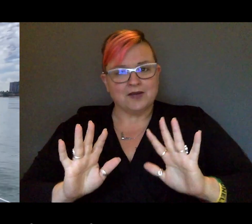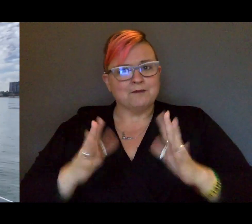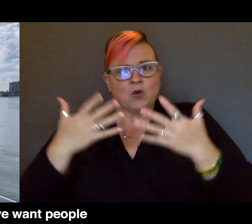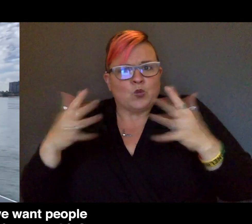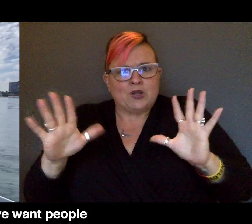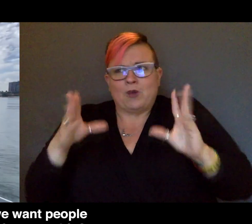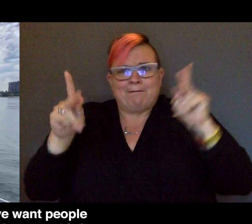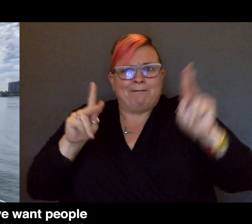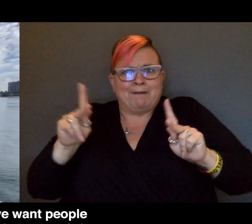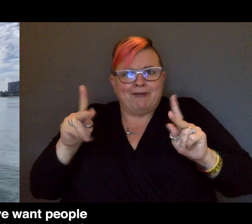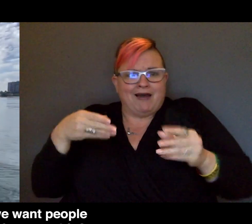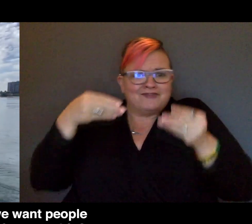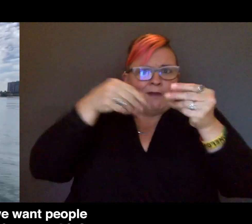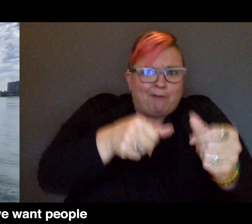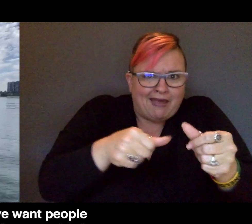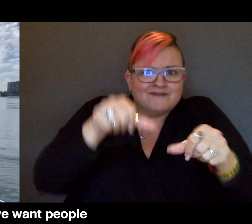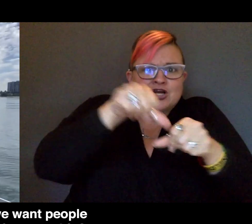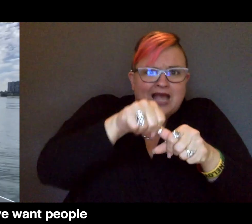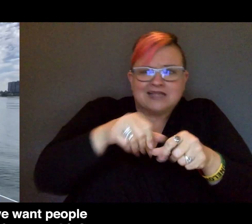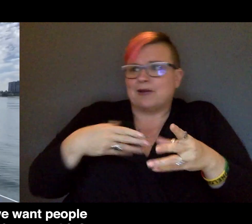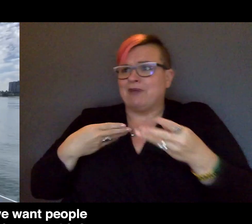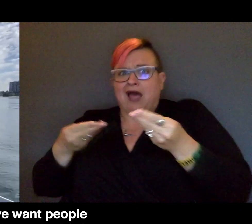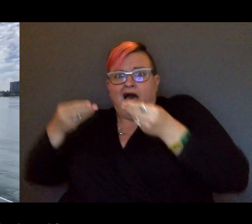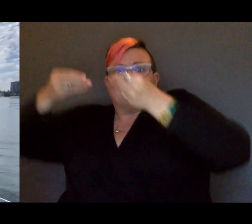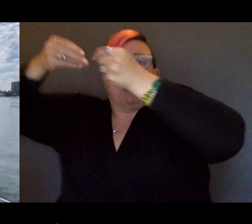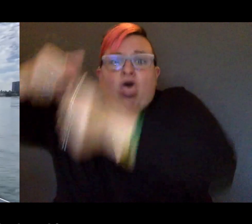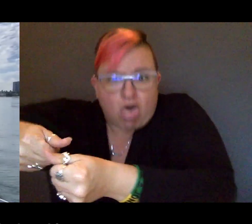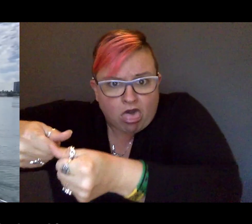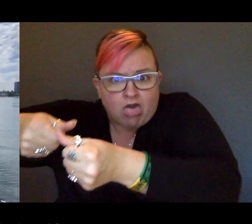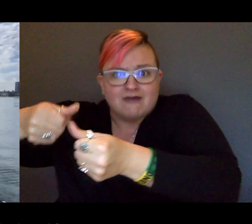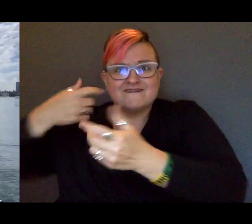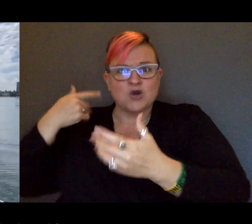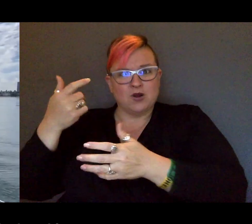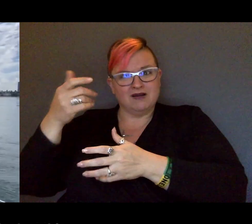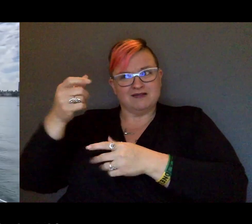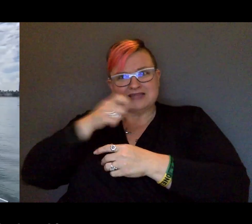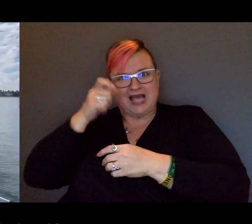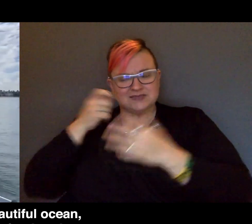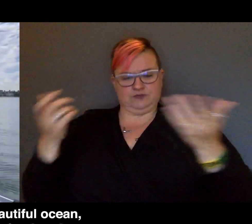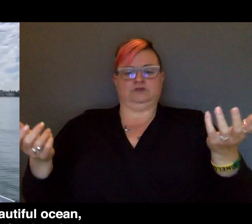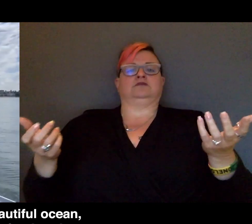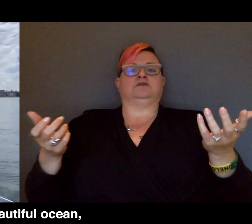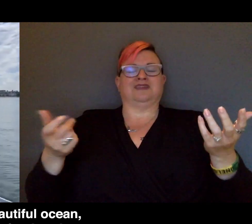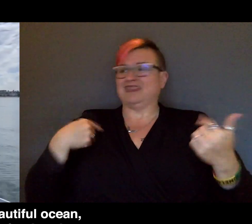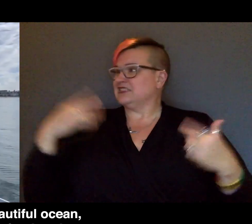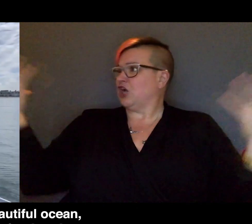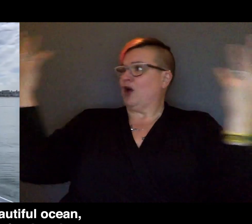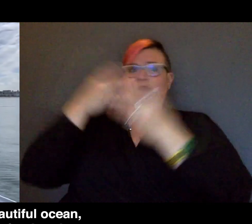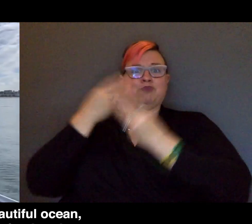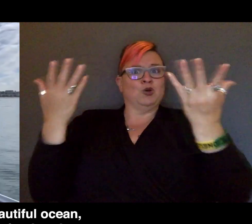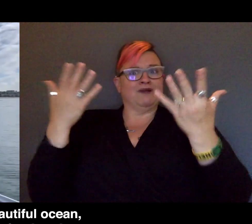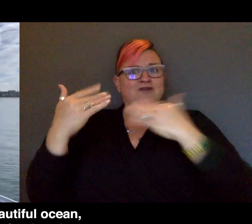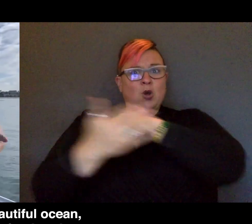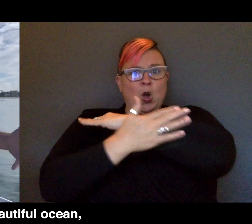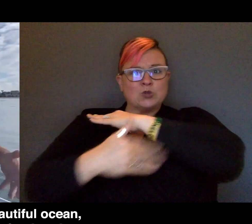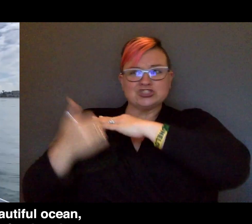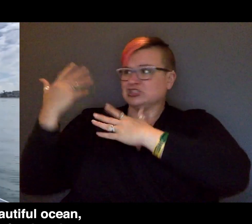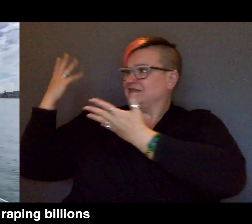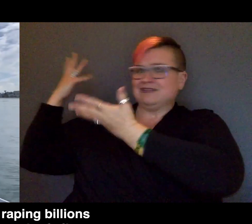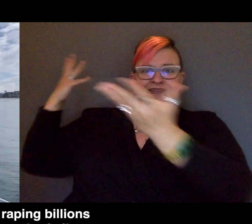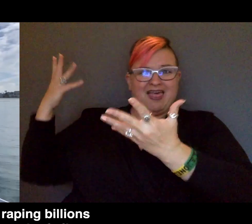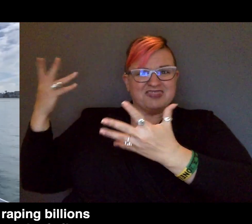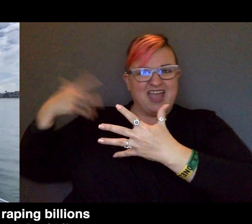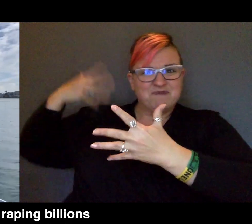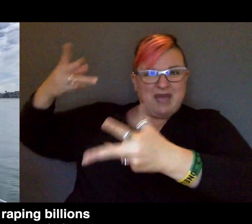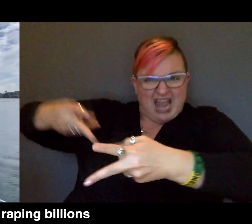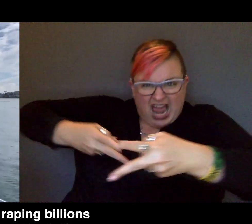more for gas, but why do we want people paying more for cannabis? And look at this. It's in our beautiful ocean. It's just sitting